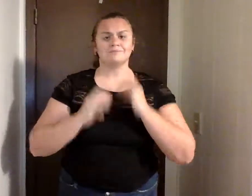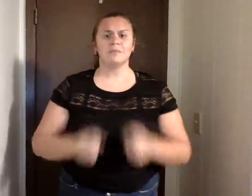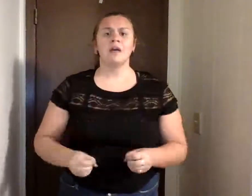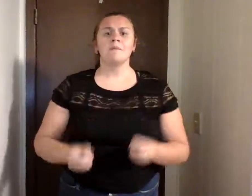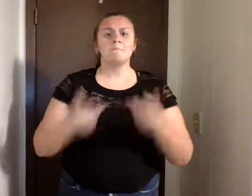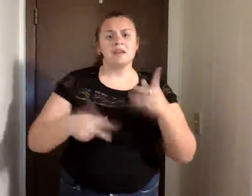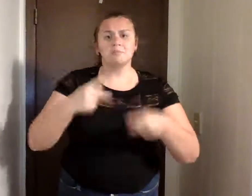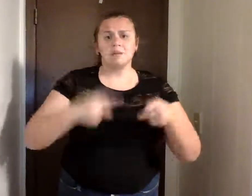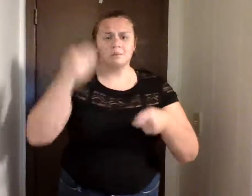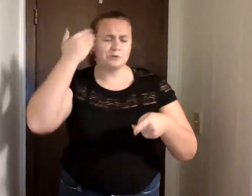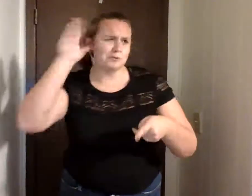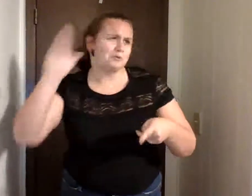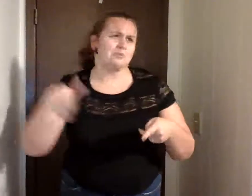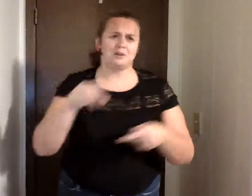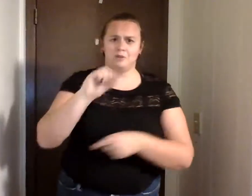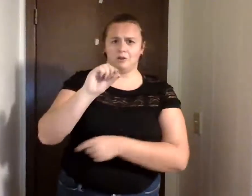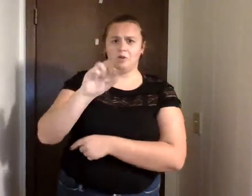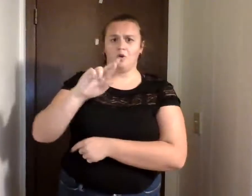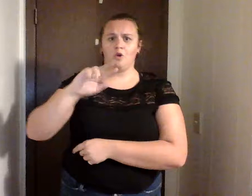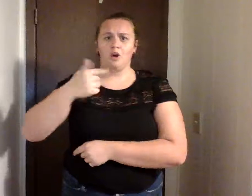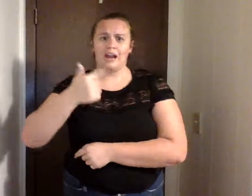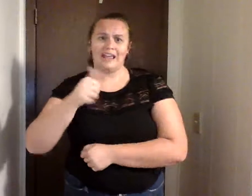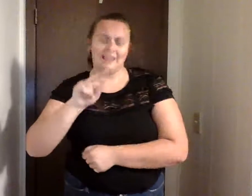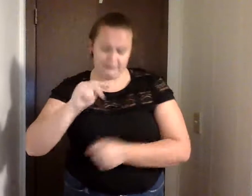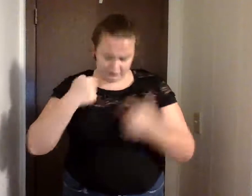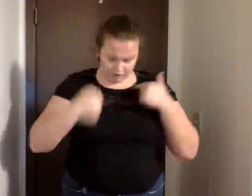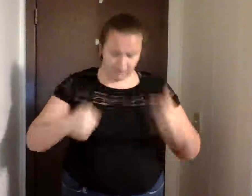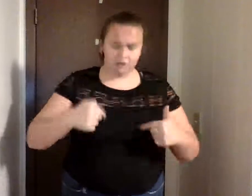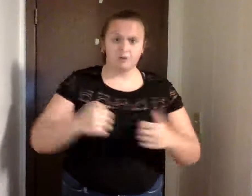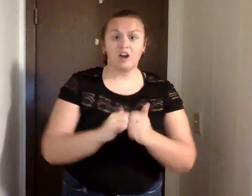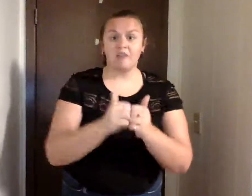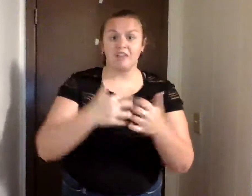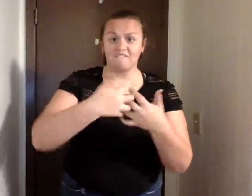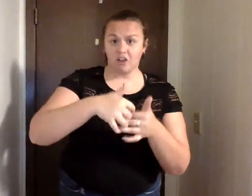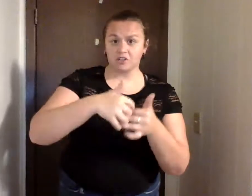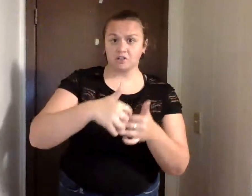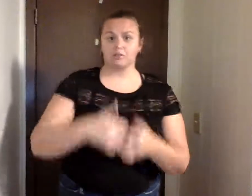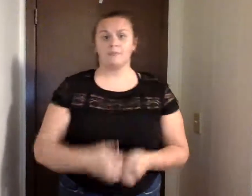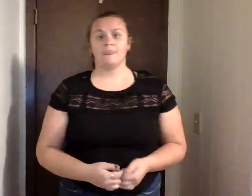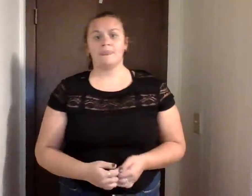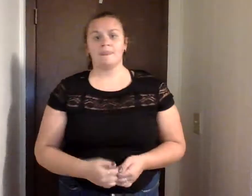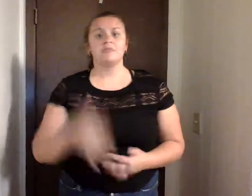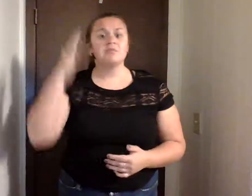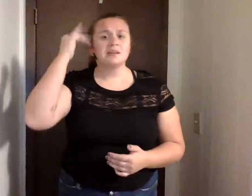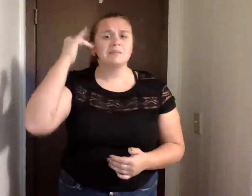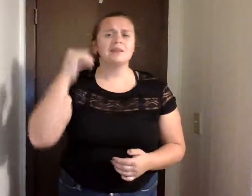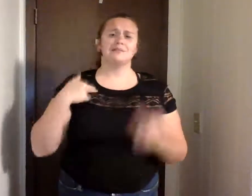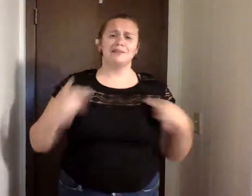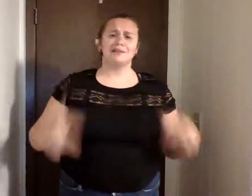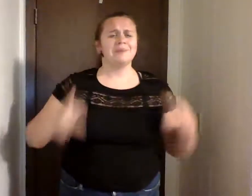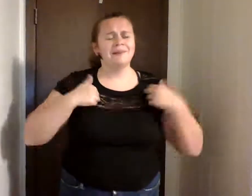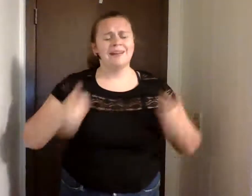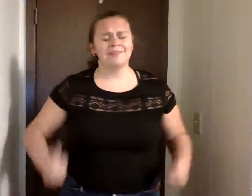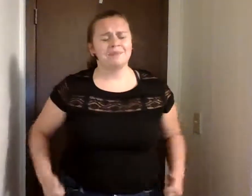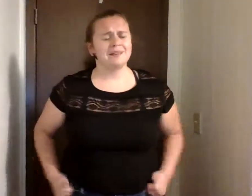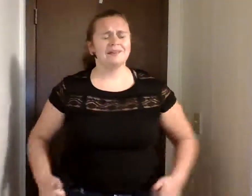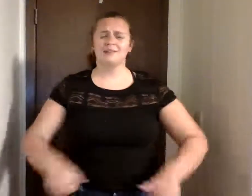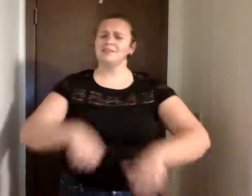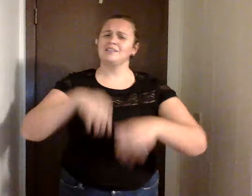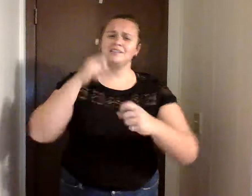Many people don't know the location of their vital organs or even how they function. And that's because human anatomy is a difficult